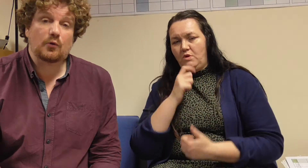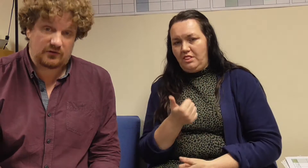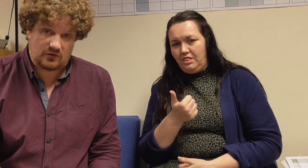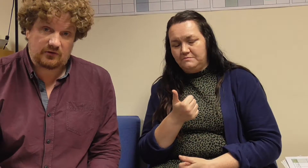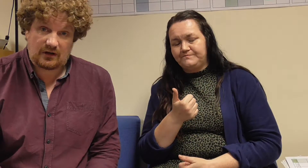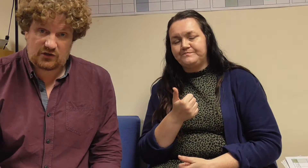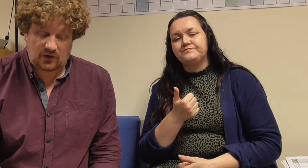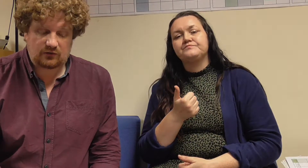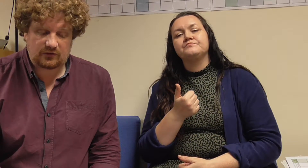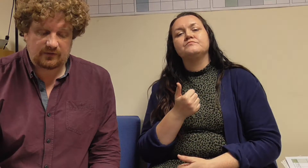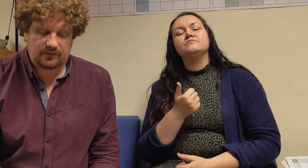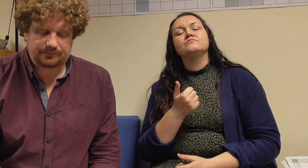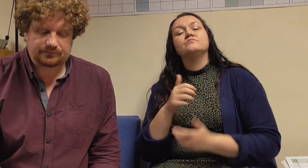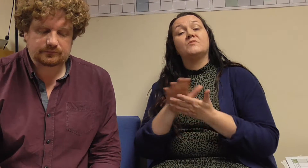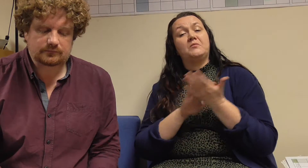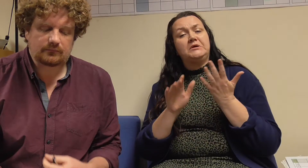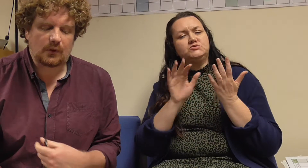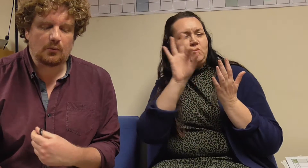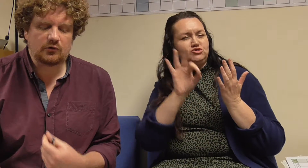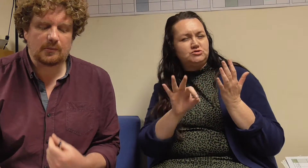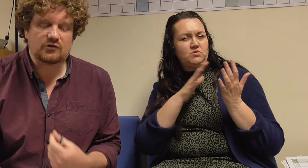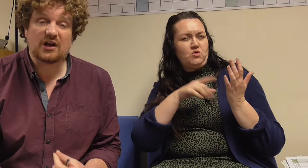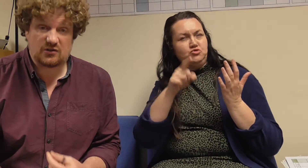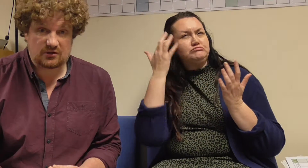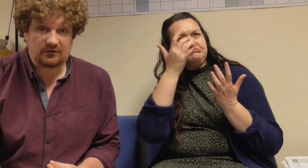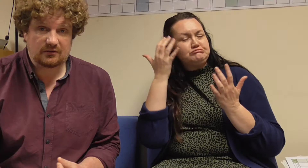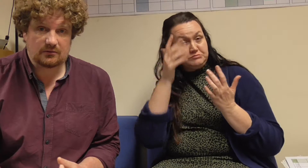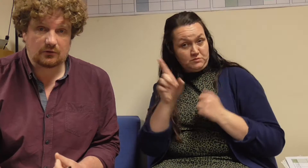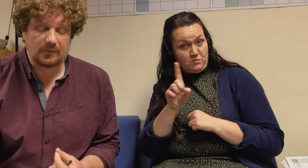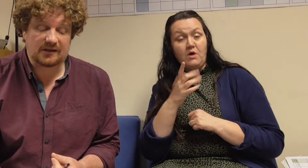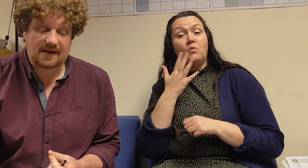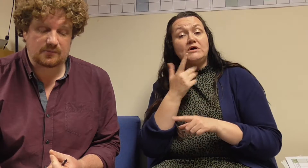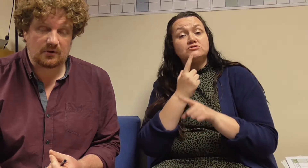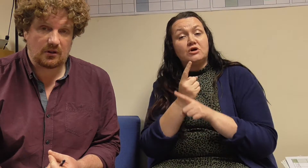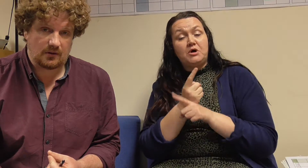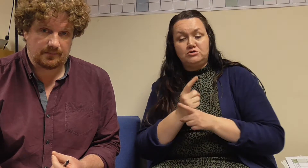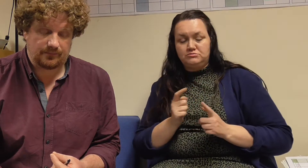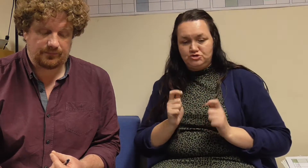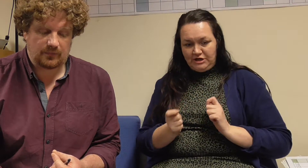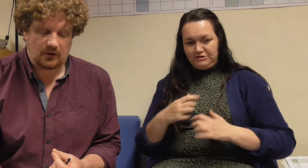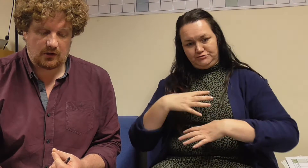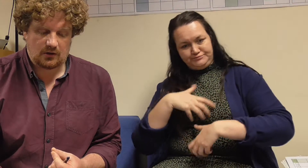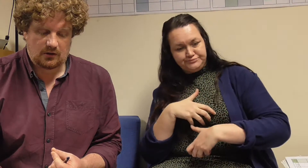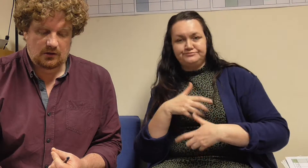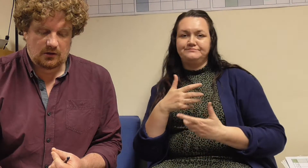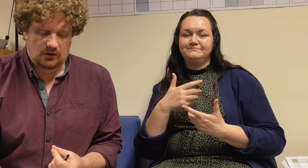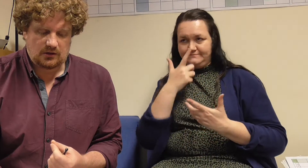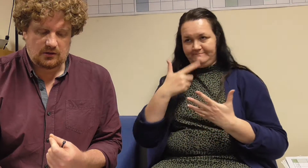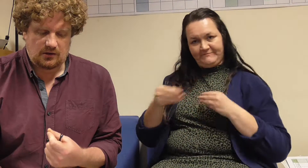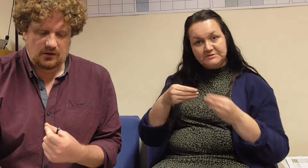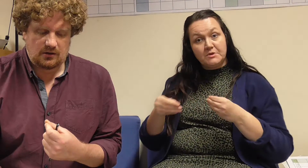So in the questions I'd like you to ask yourself, when we talk about changes or being adaptable,